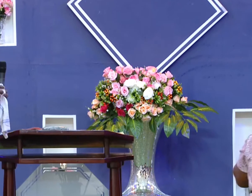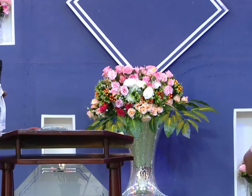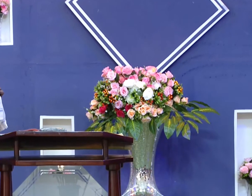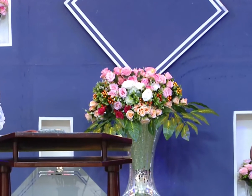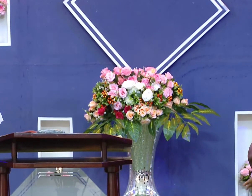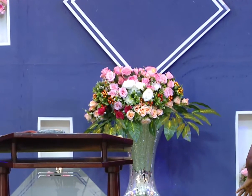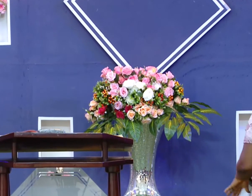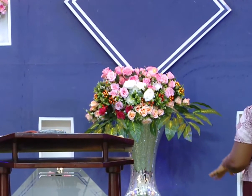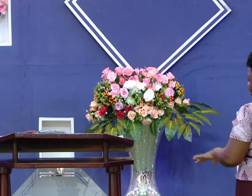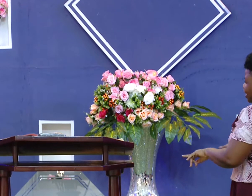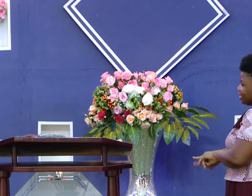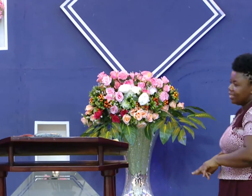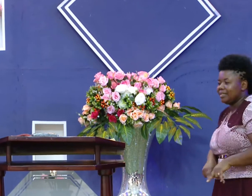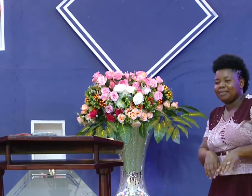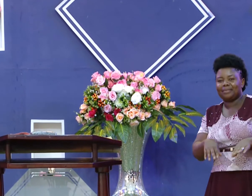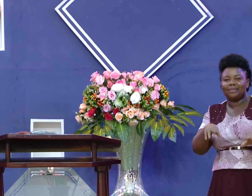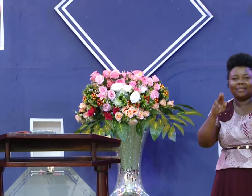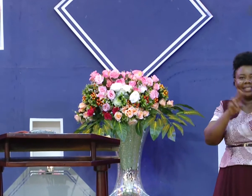covers together with my chairs.